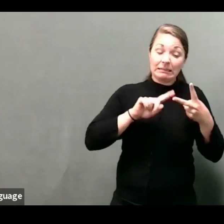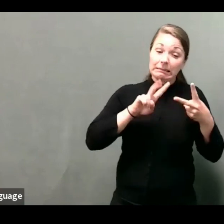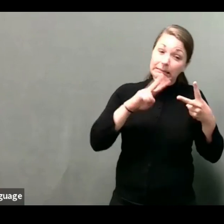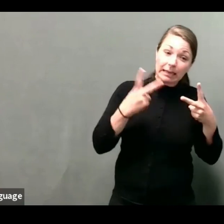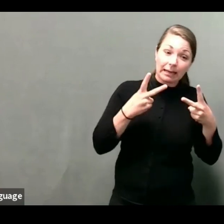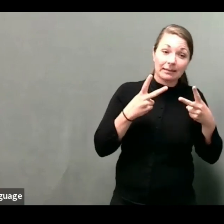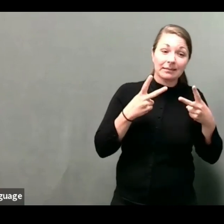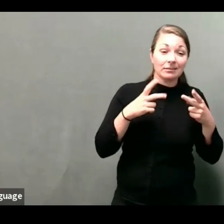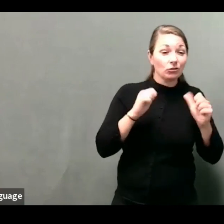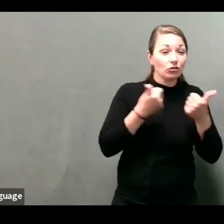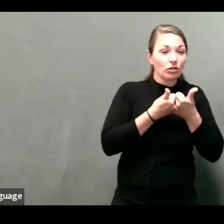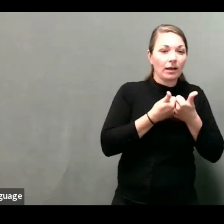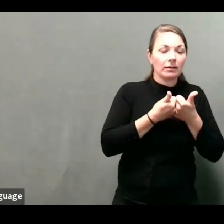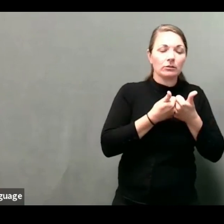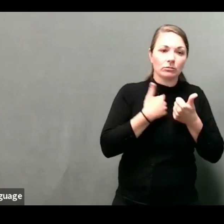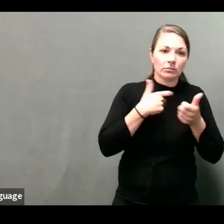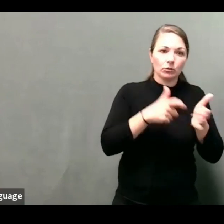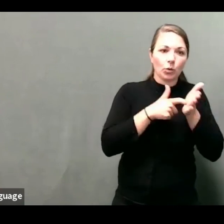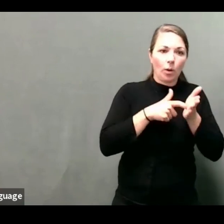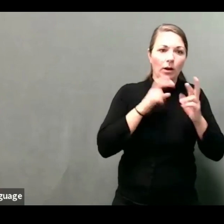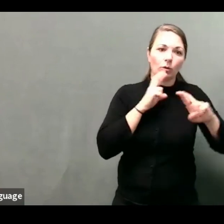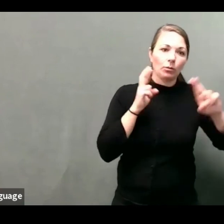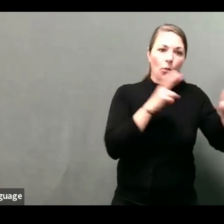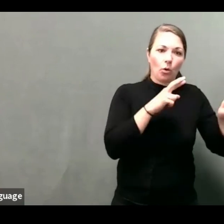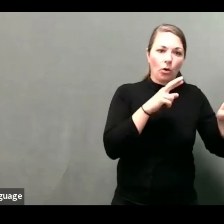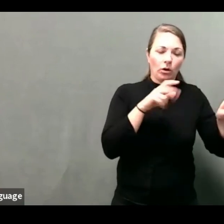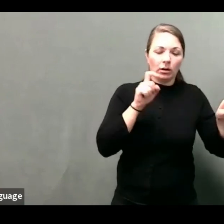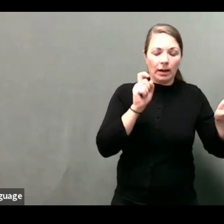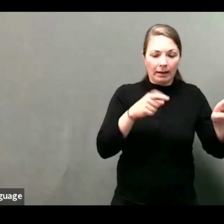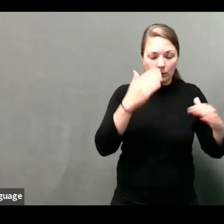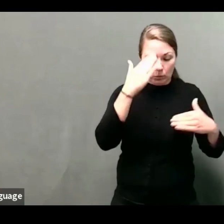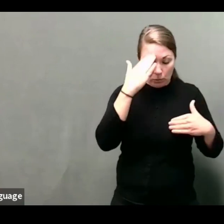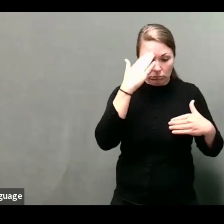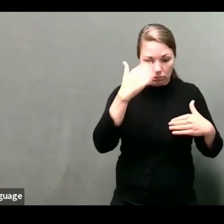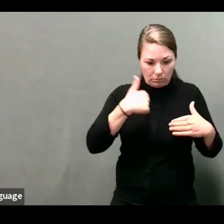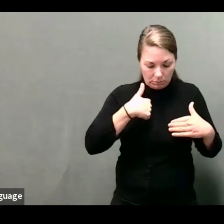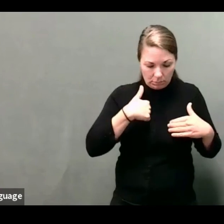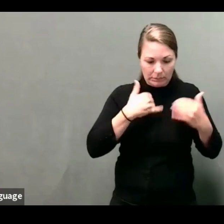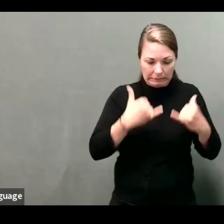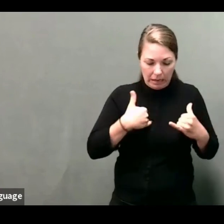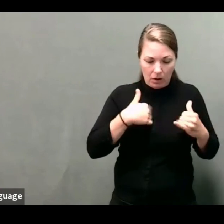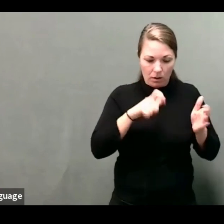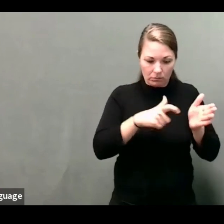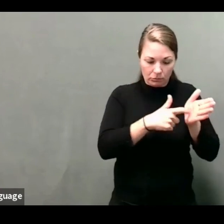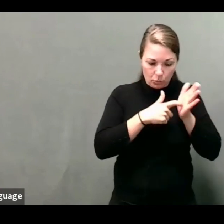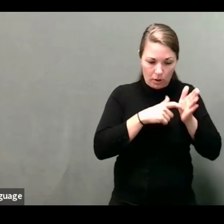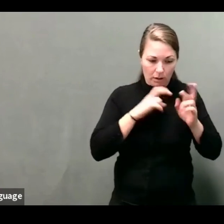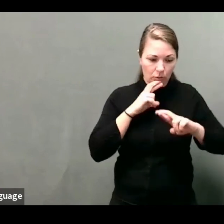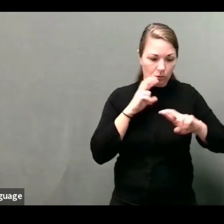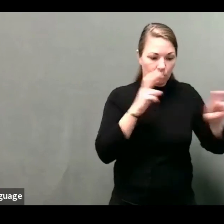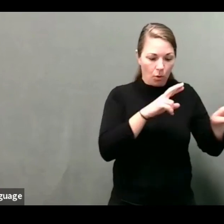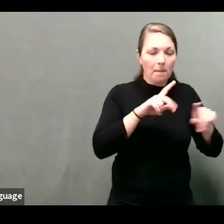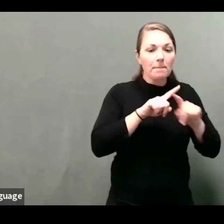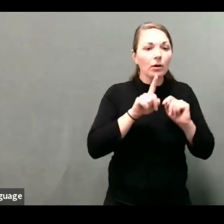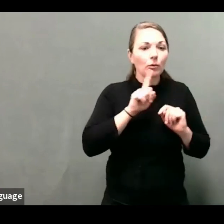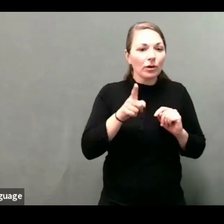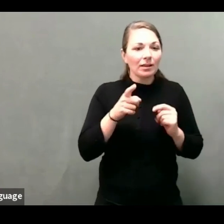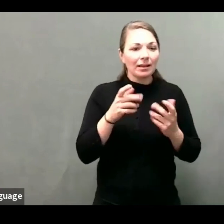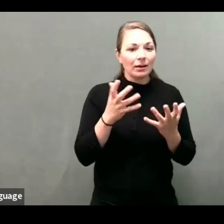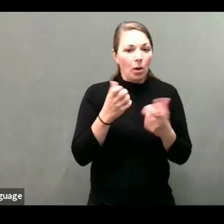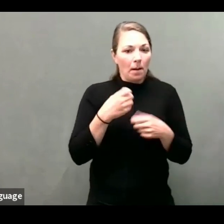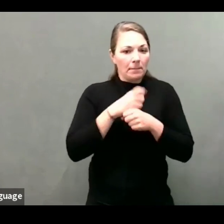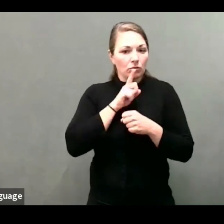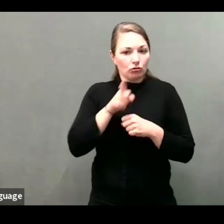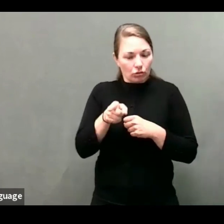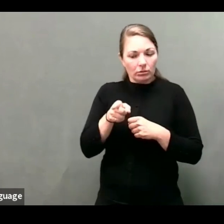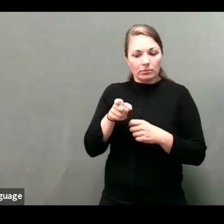But SANEs should also be trained in how to continue to maximize the patient's agency. Because